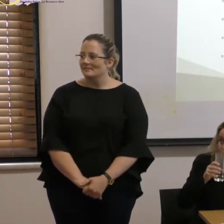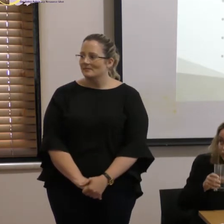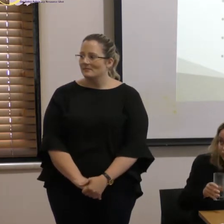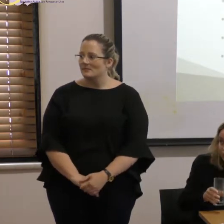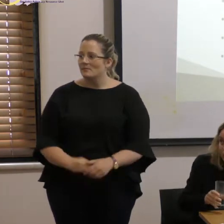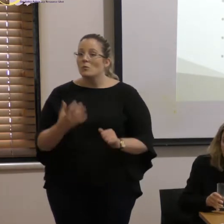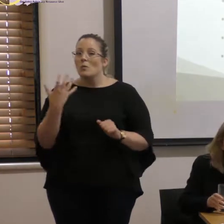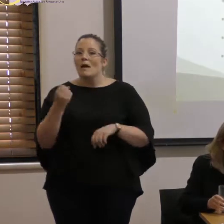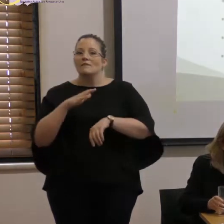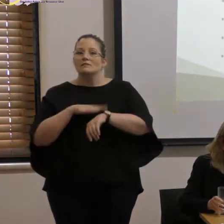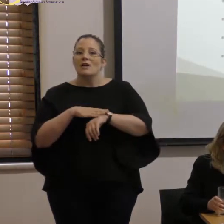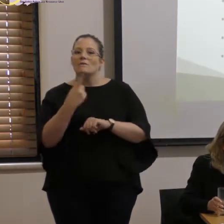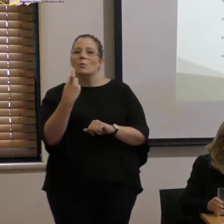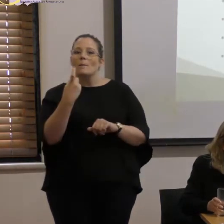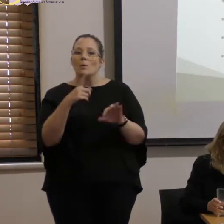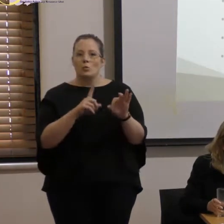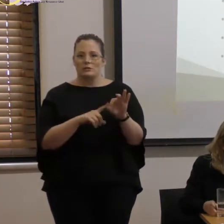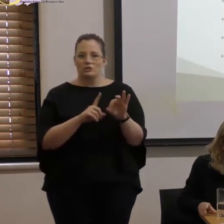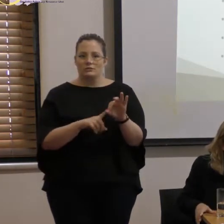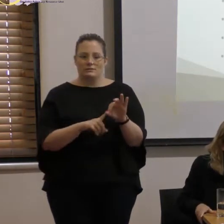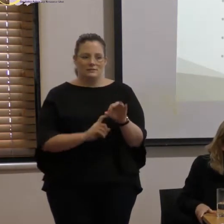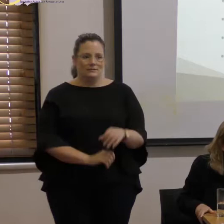We've got time for one more question.